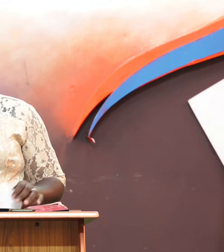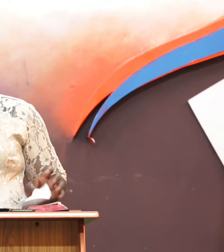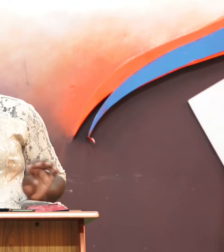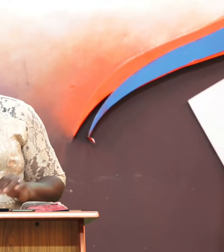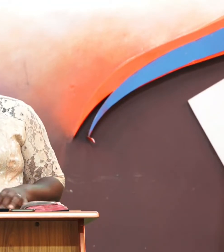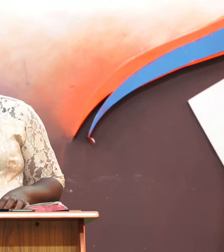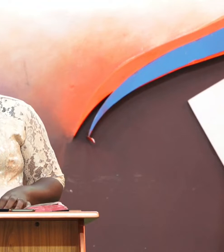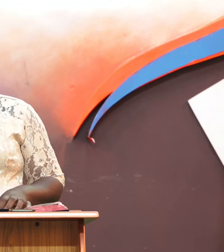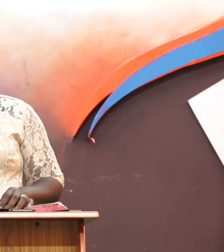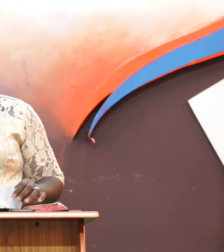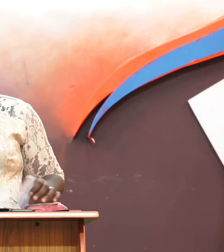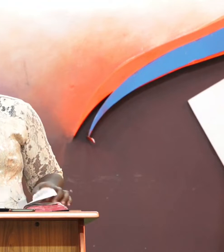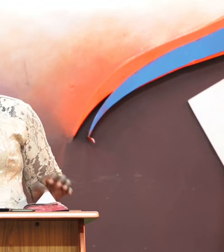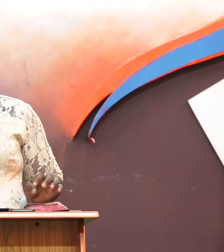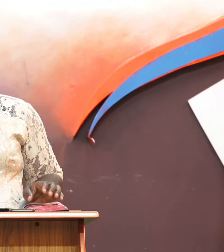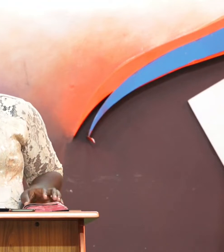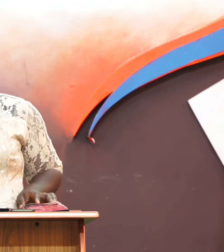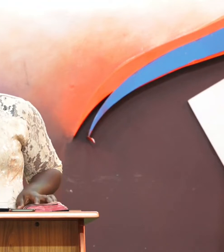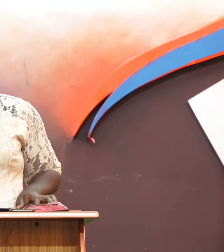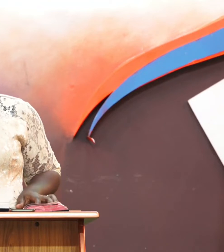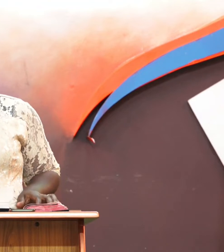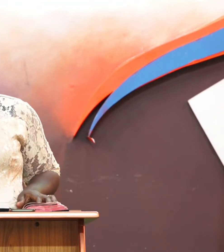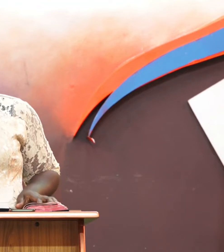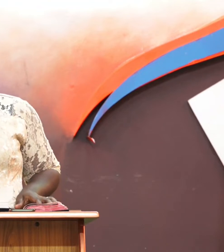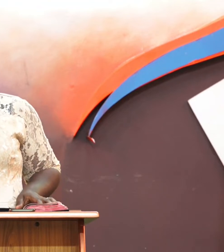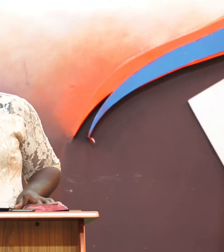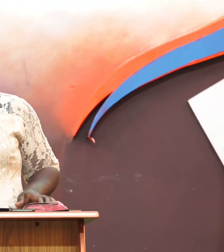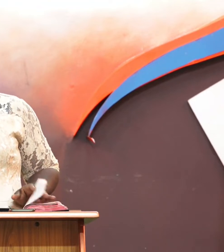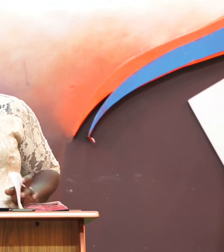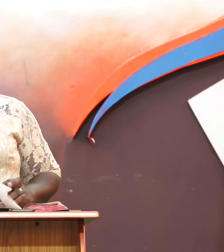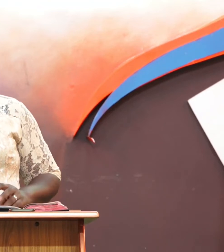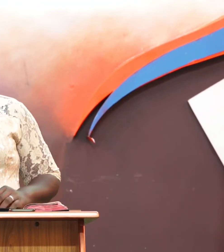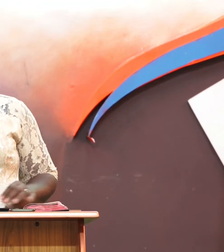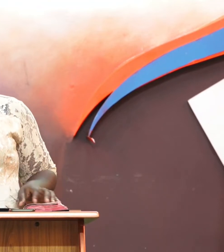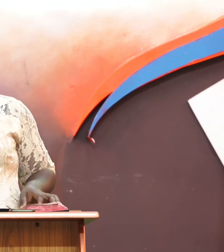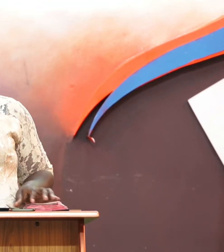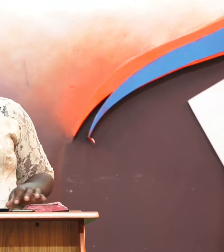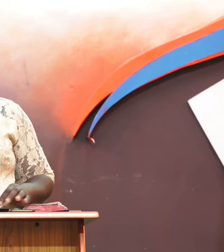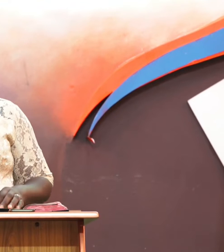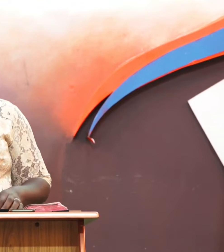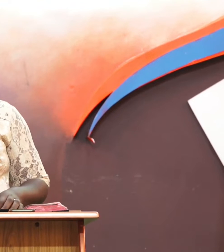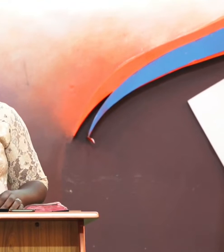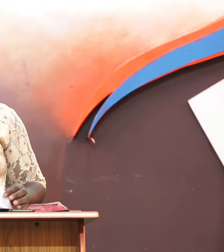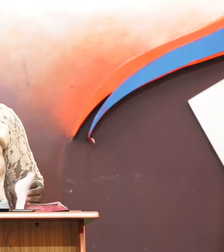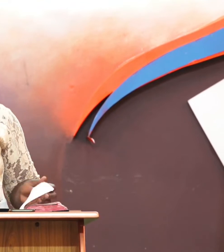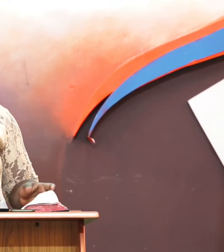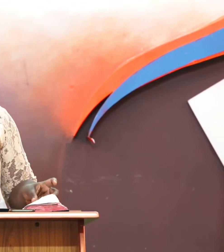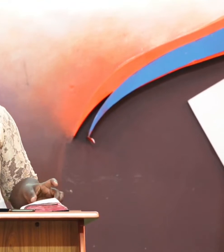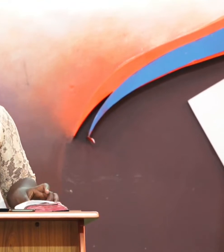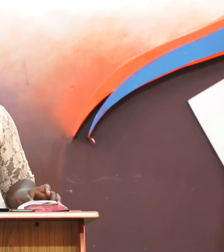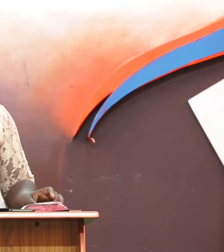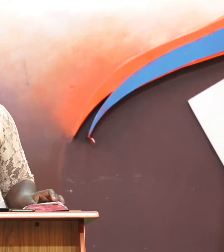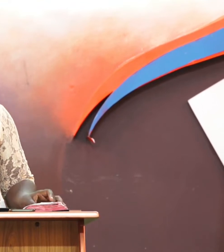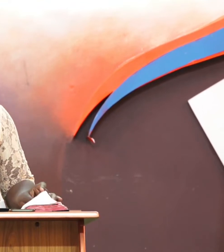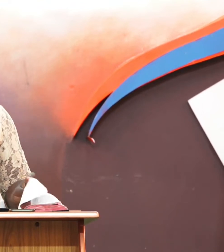Ebigambo, words, nsonga nkulu nnyo. Is a crucial matter. Bible egamba nti omuntu ng'asirise. The Bible says